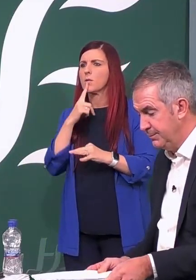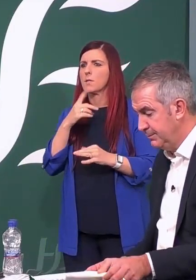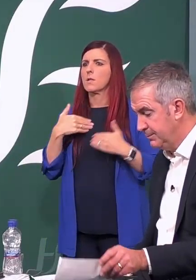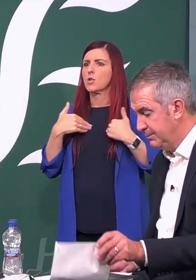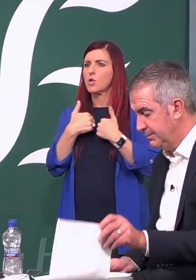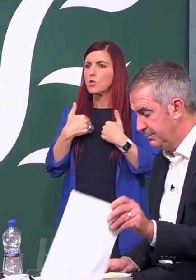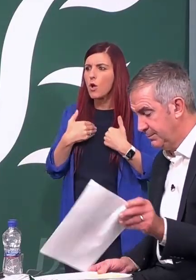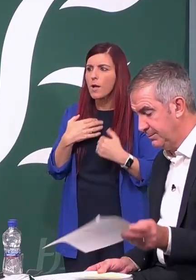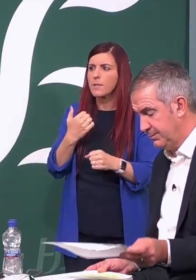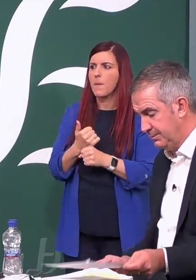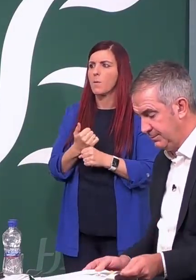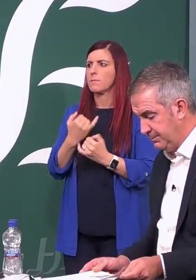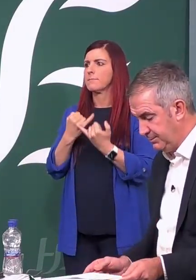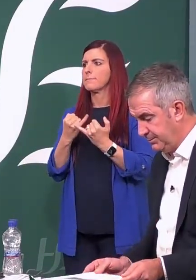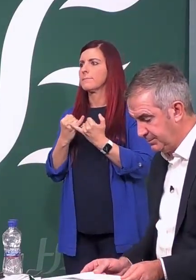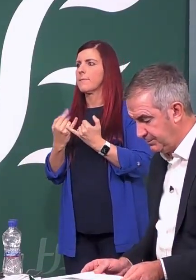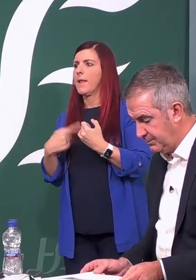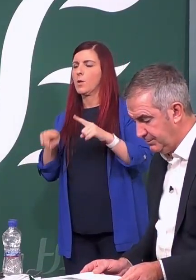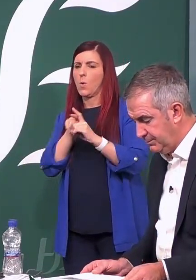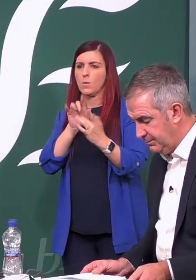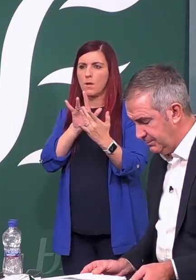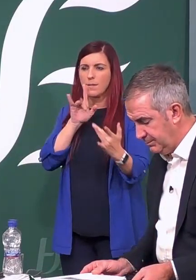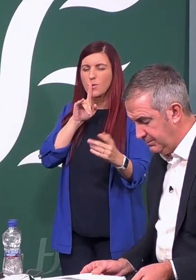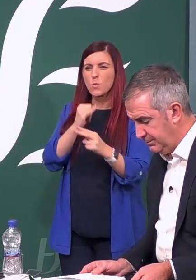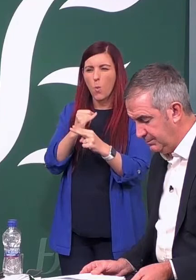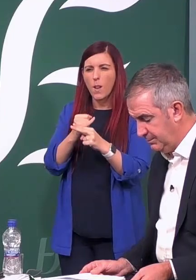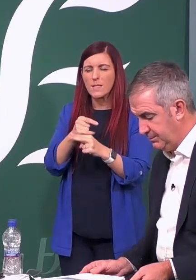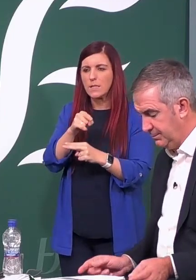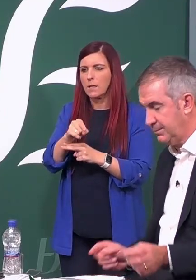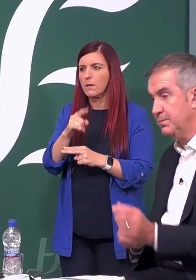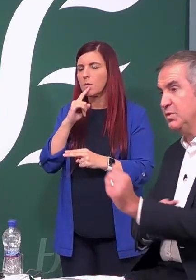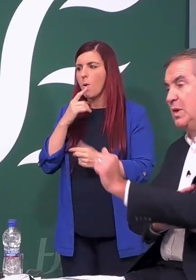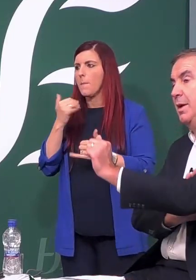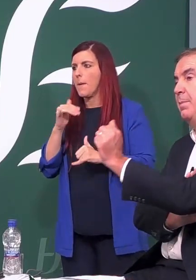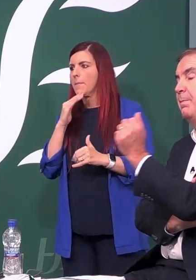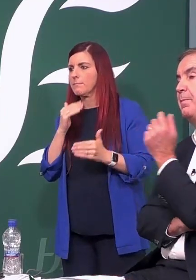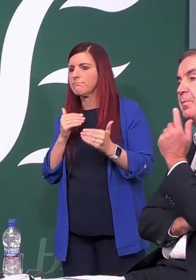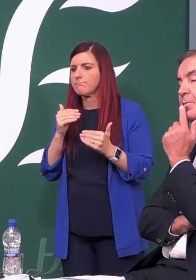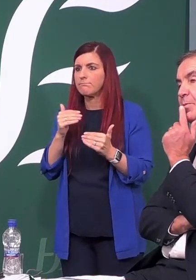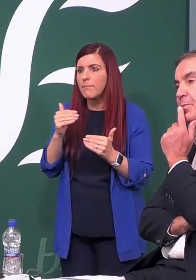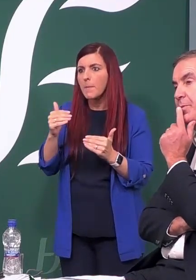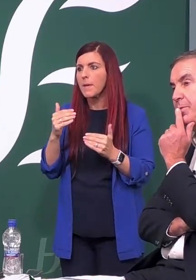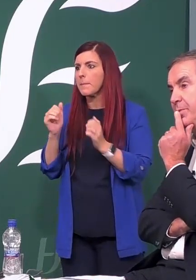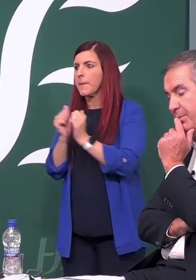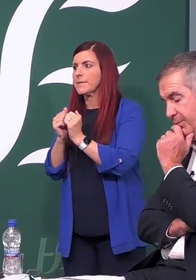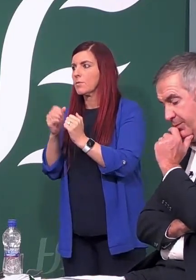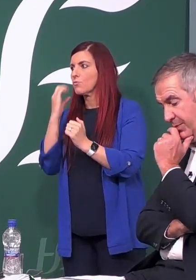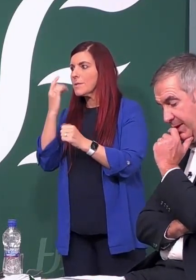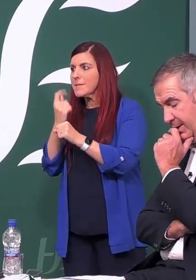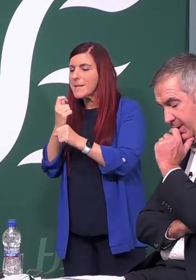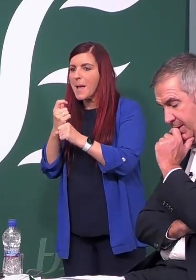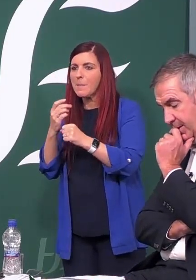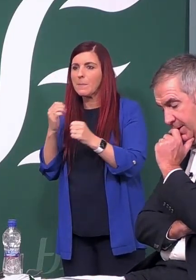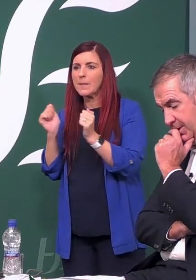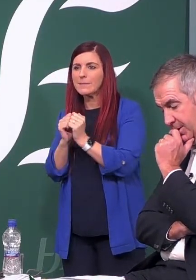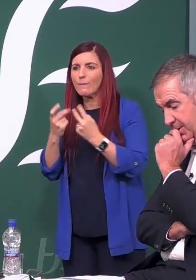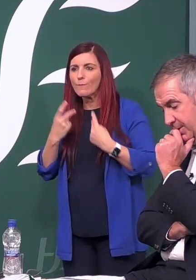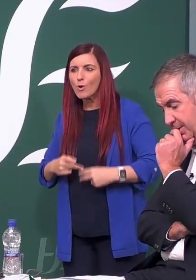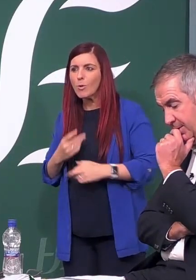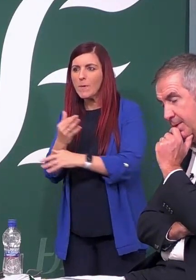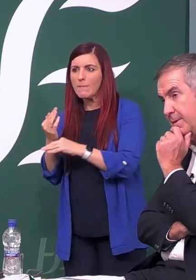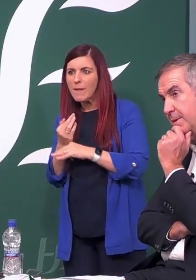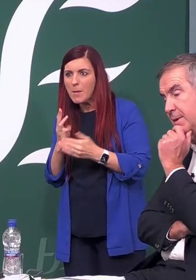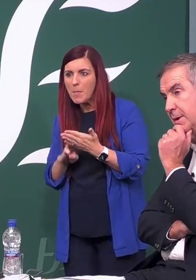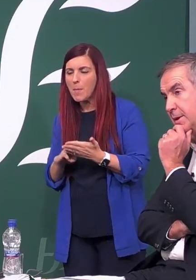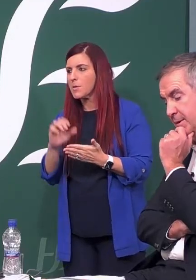potentially is a close contact. Coming up to Christmas time, they might be meeting up with vulnerable family members who might not have had a chance to get their booster